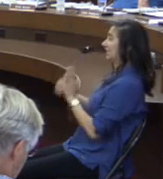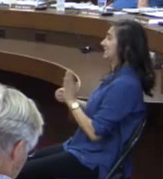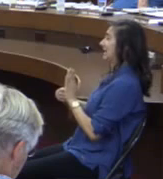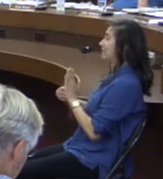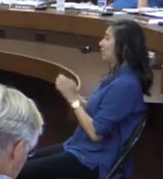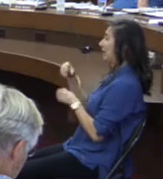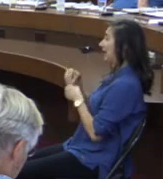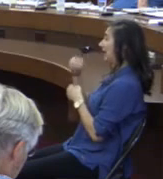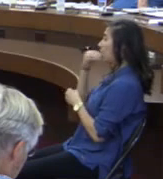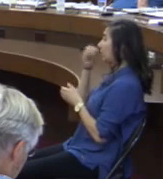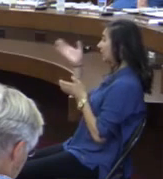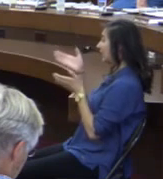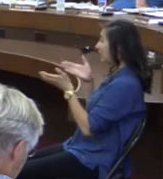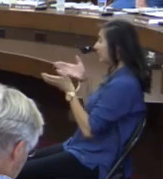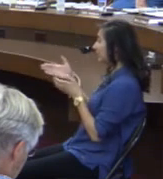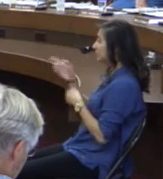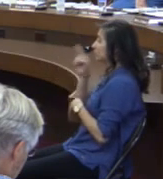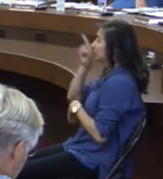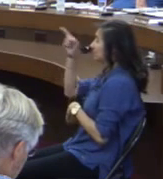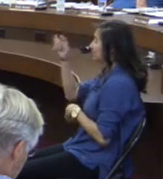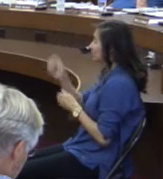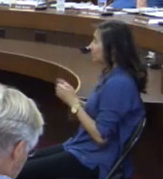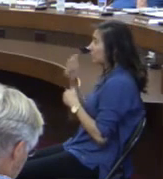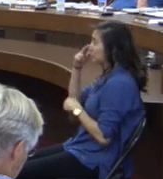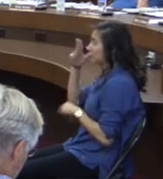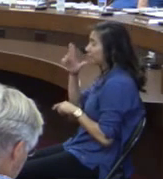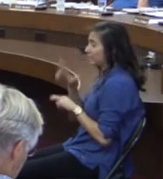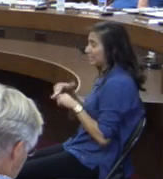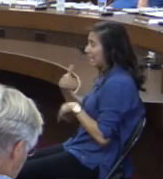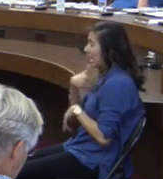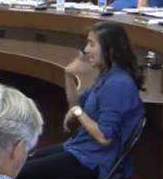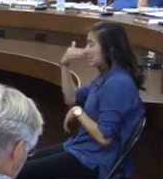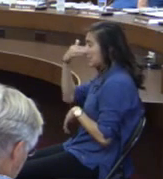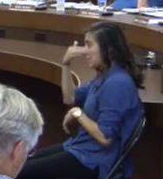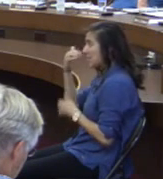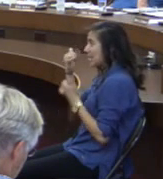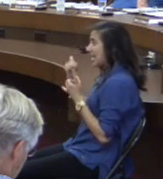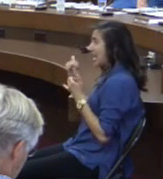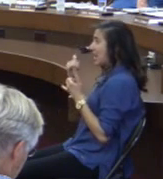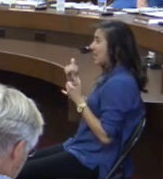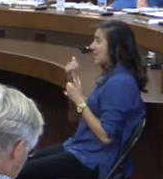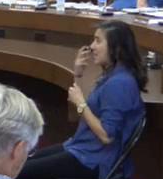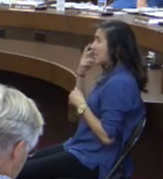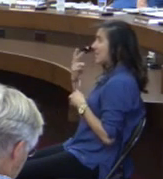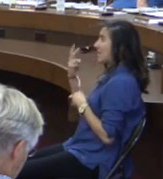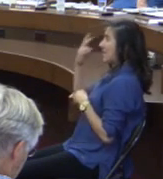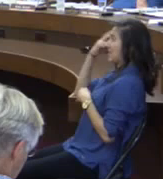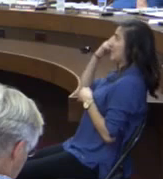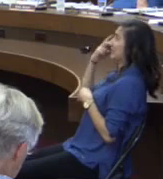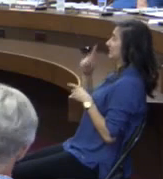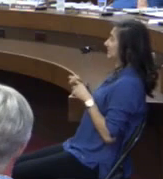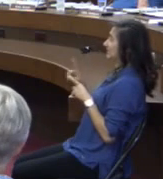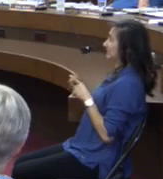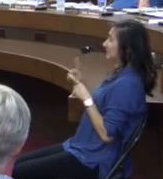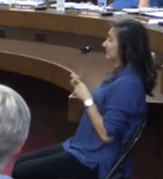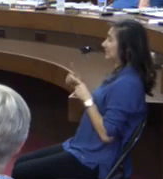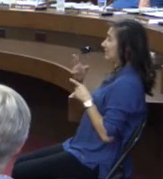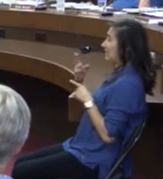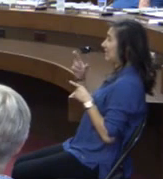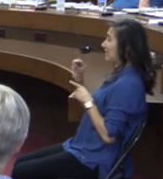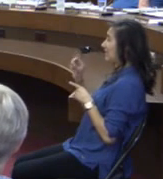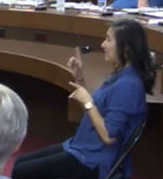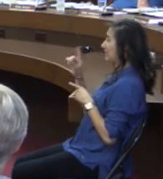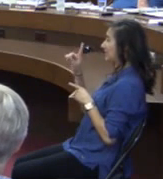by far the most fun. I know now what I've done to Hollandaise sauce to ruin